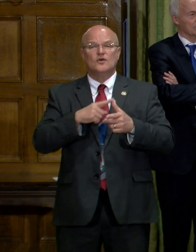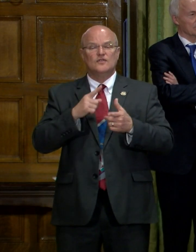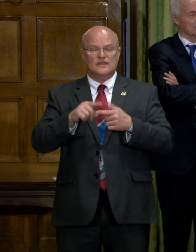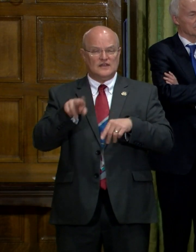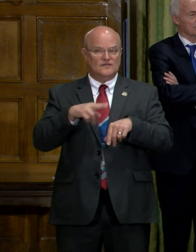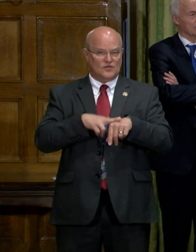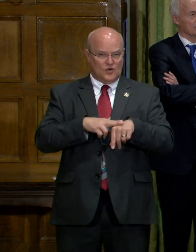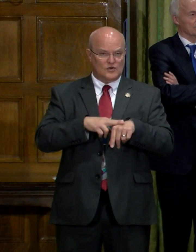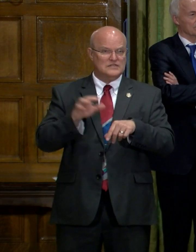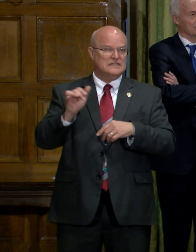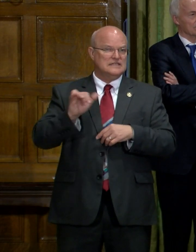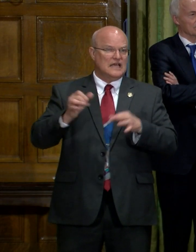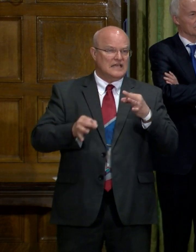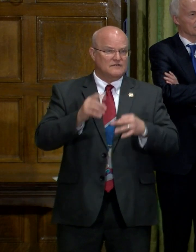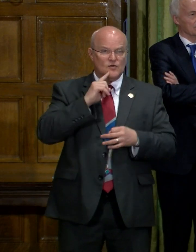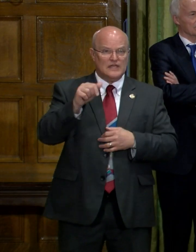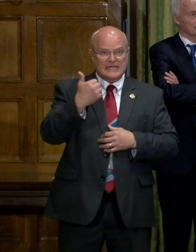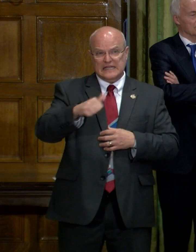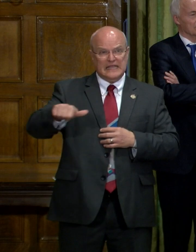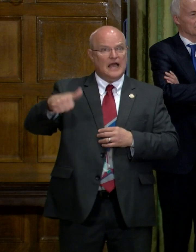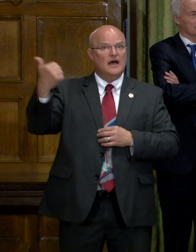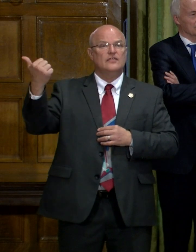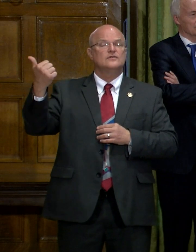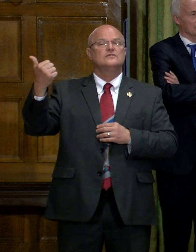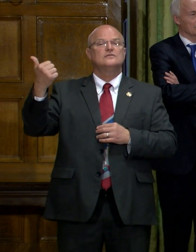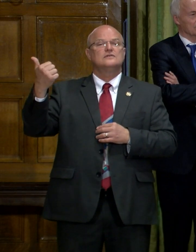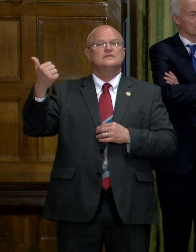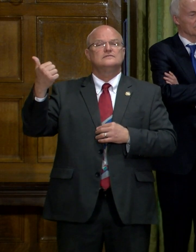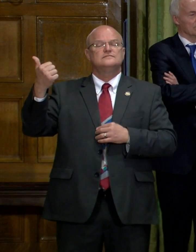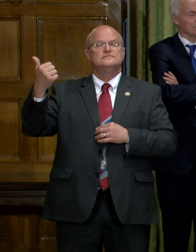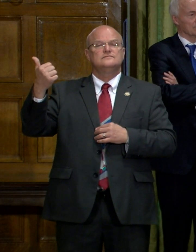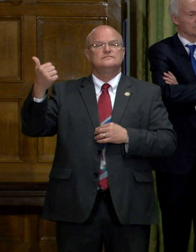of course, just like if it were any other